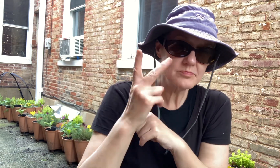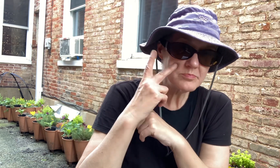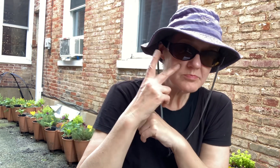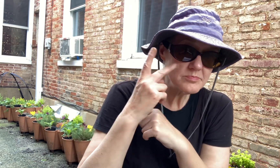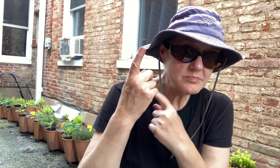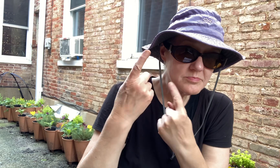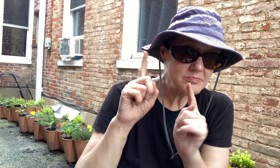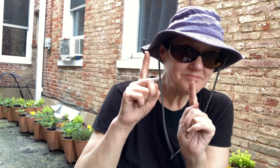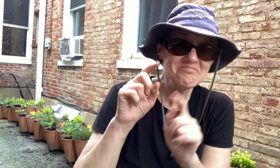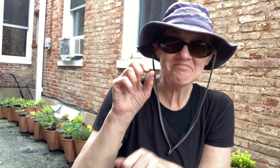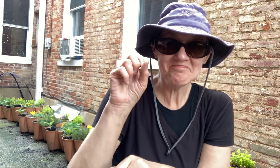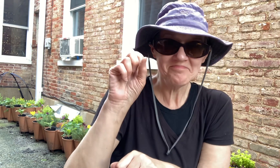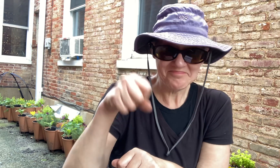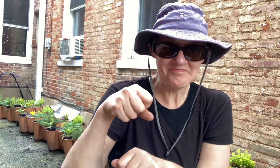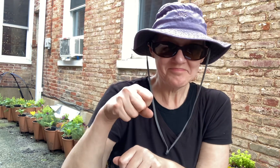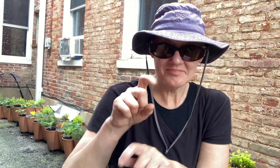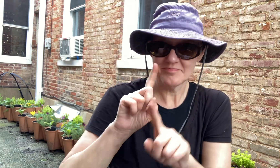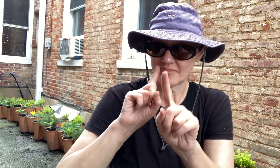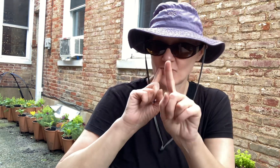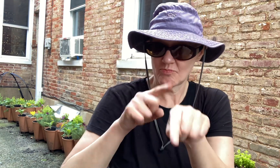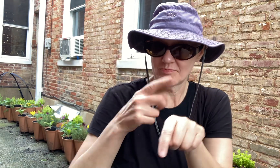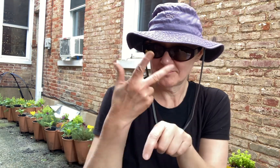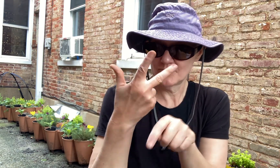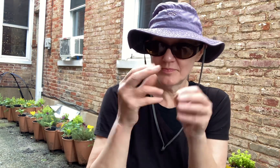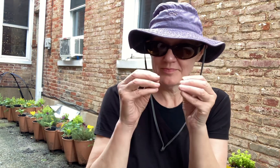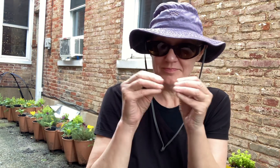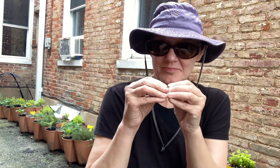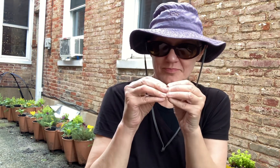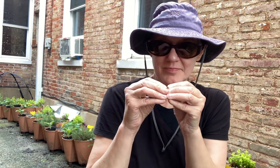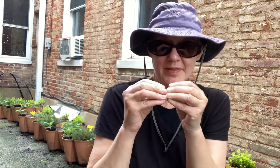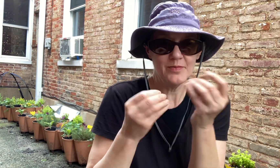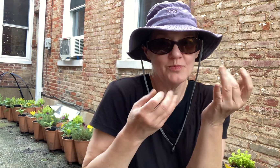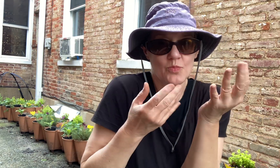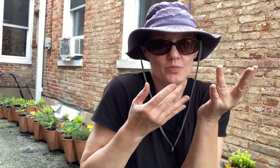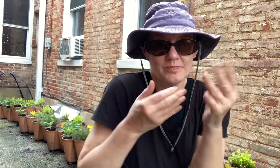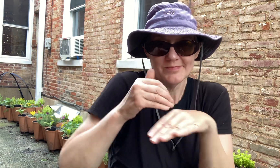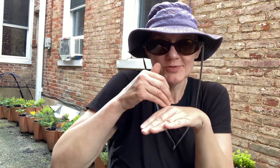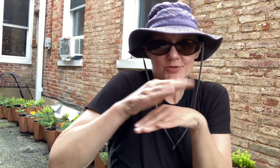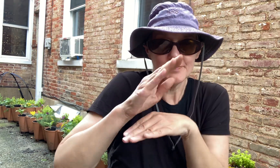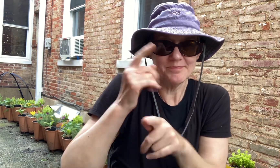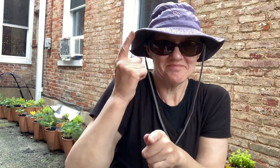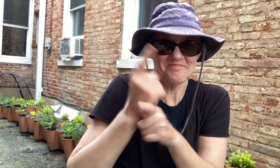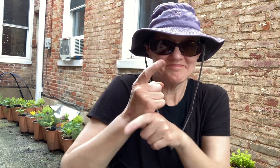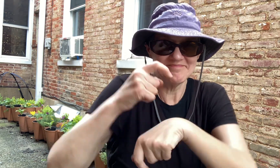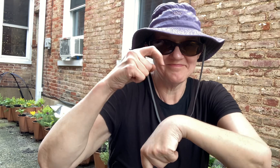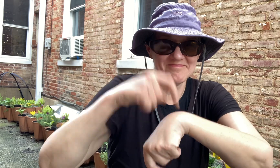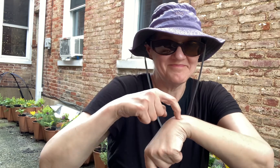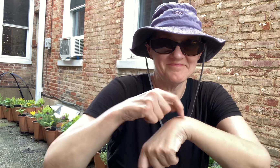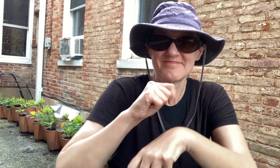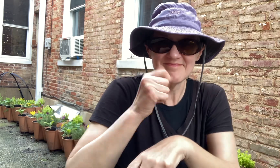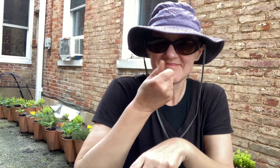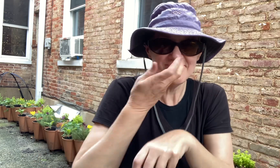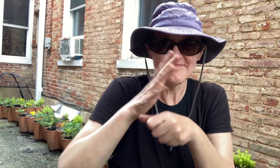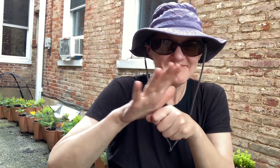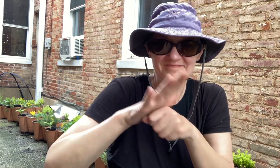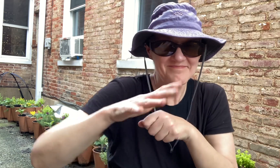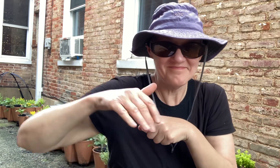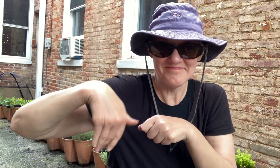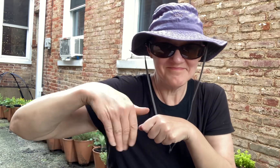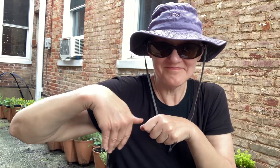cascade down to see if it worked, and it did. So I've ordered 3 more and I'm waiting for them to ship at the right time. It's not warm